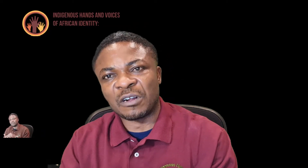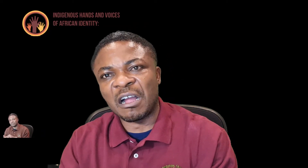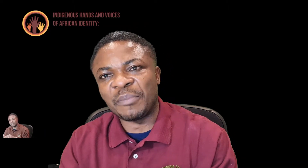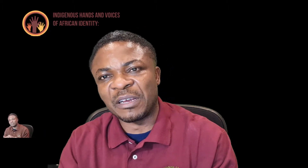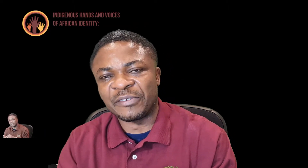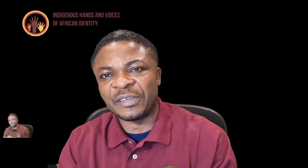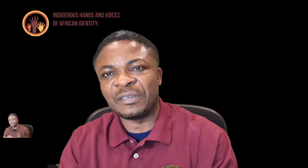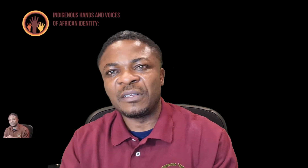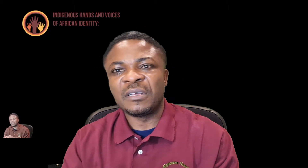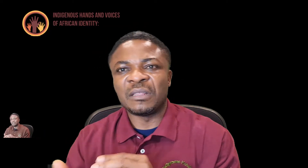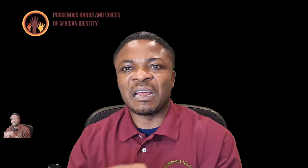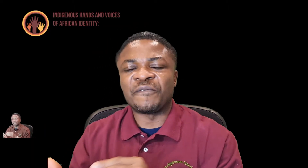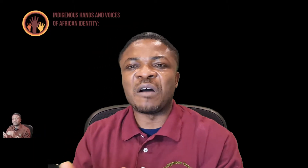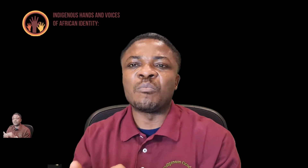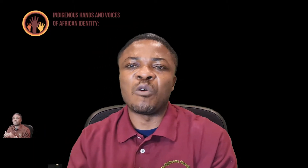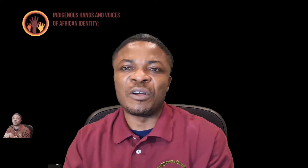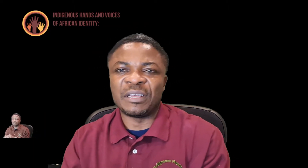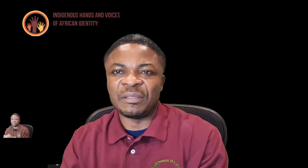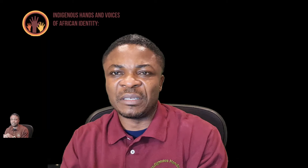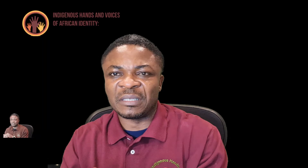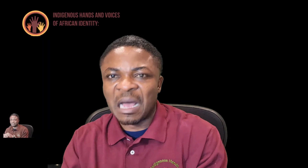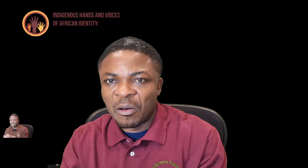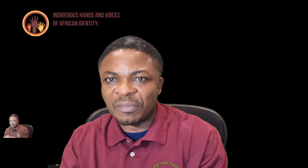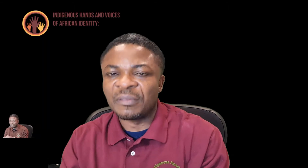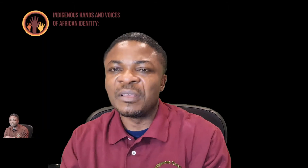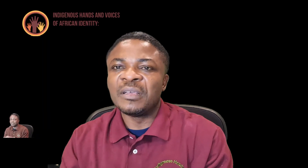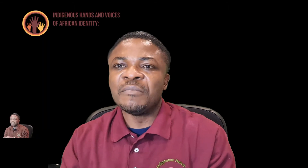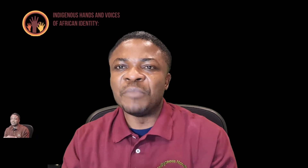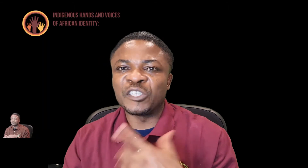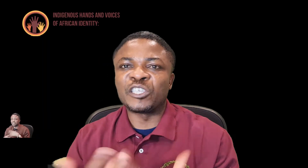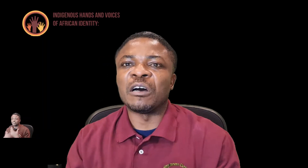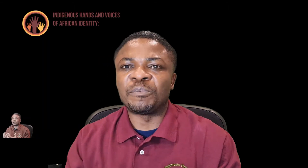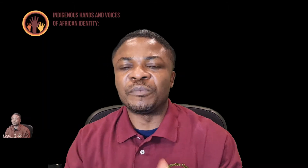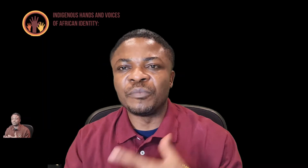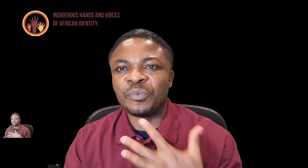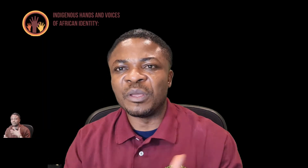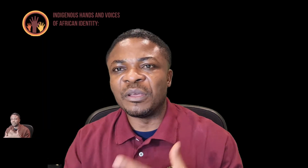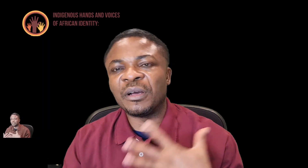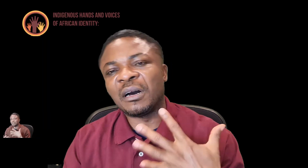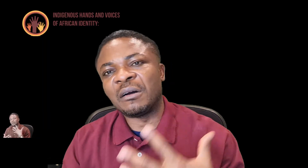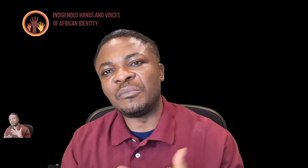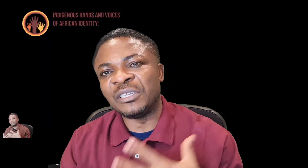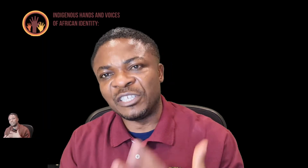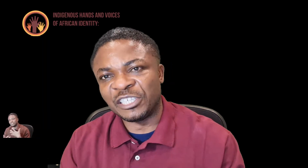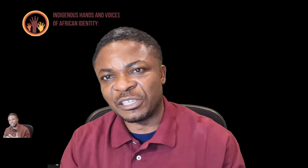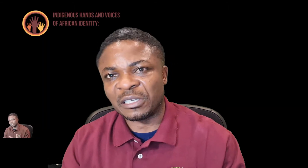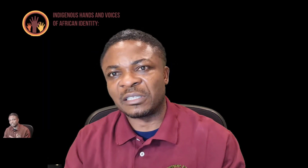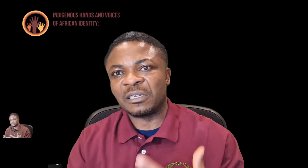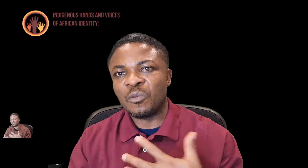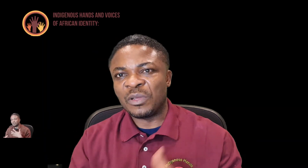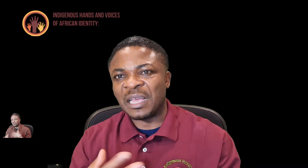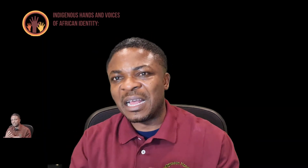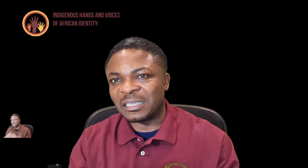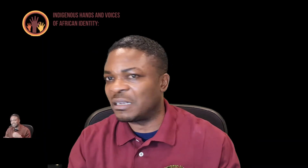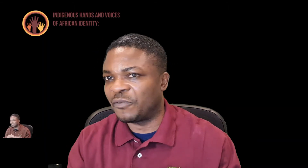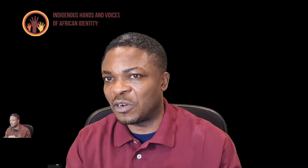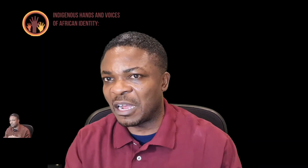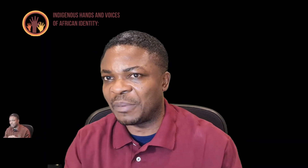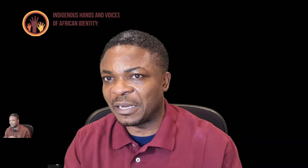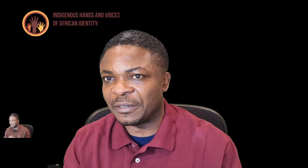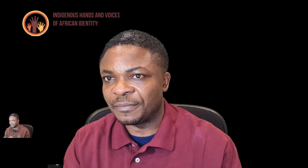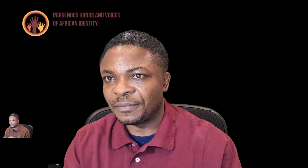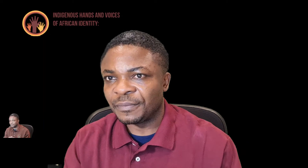ASL vocabulary that are found more in the south mix up the indigenous with the